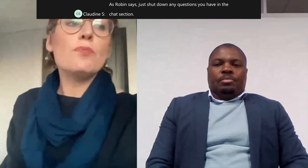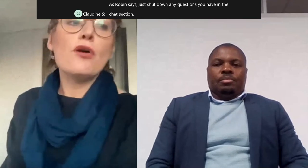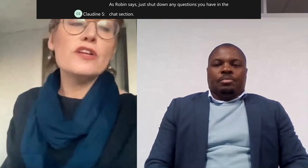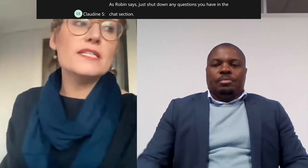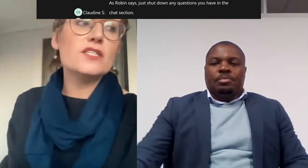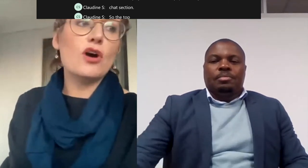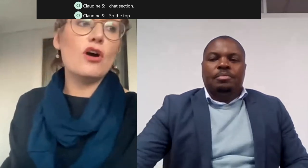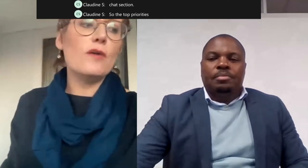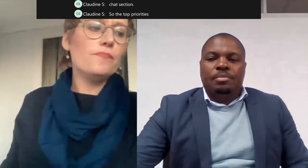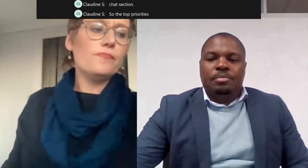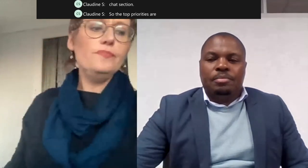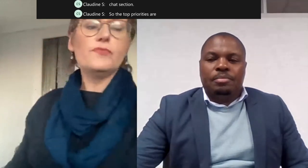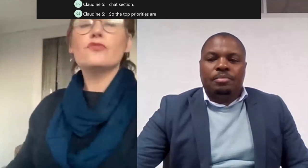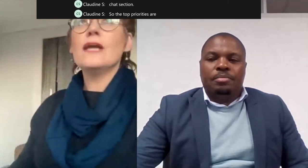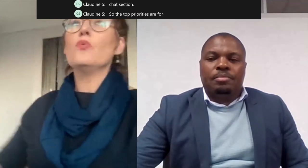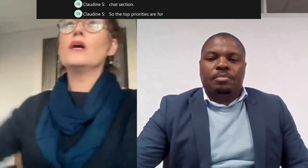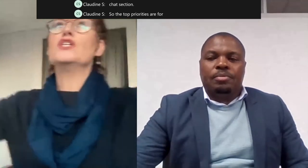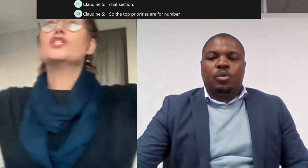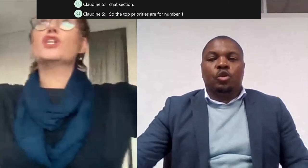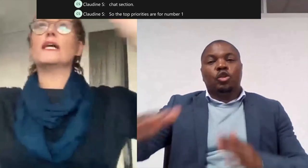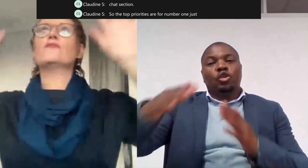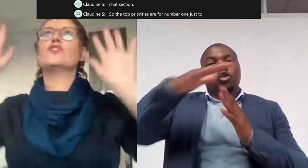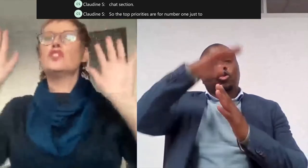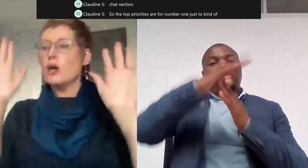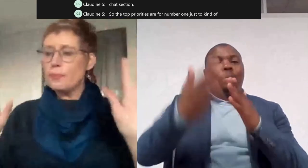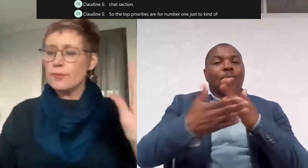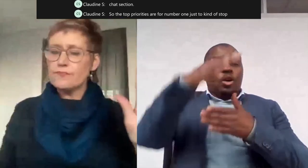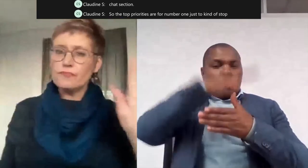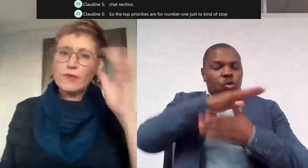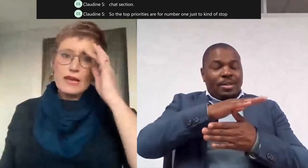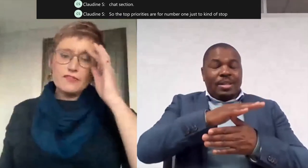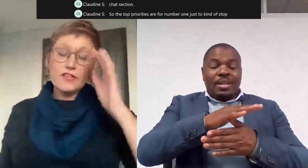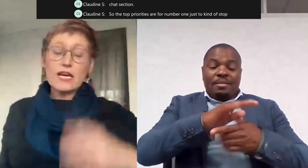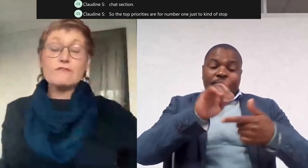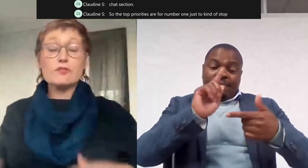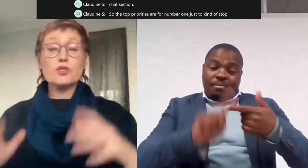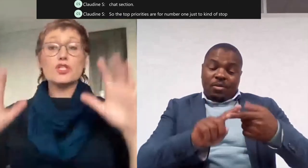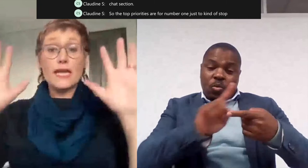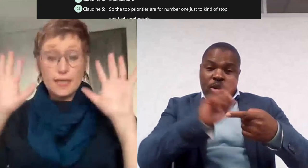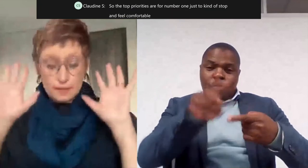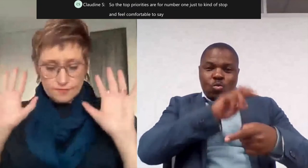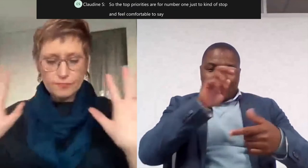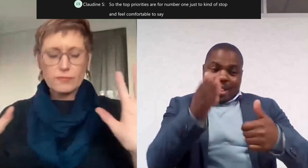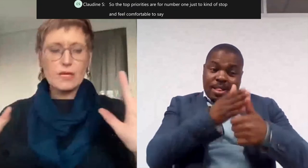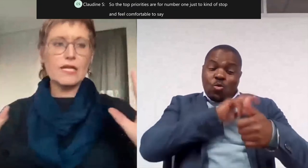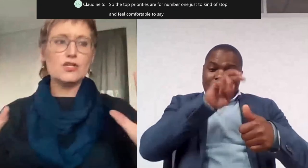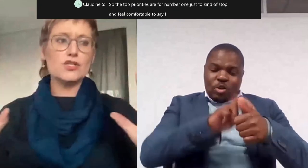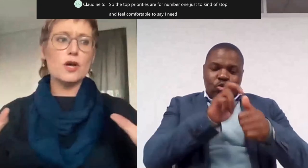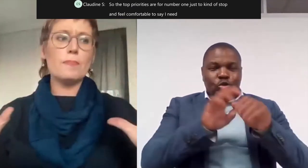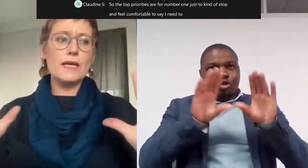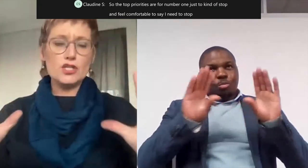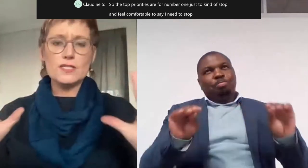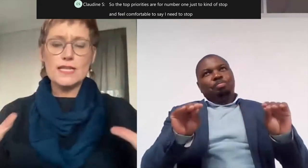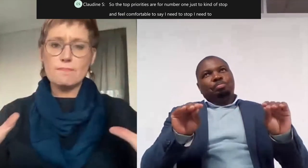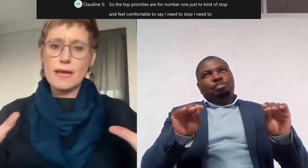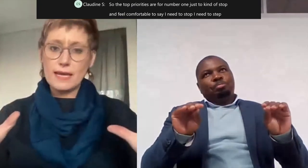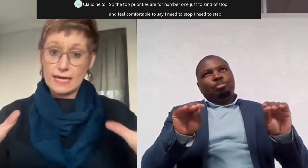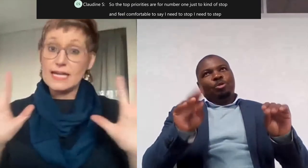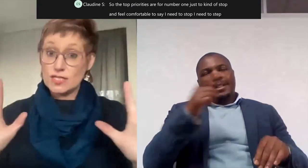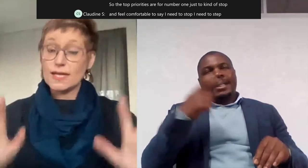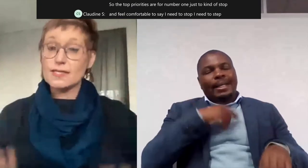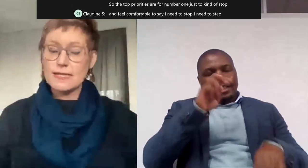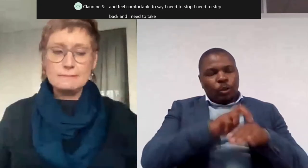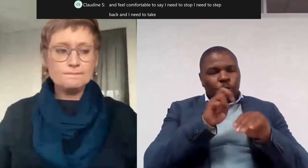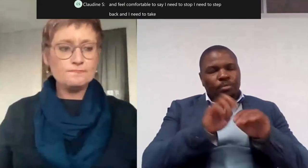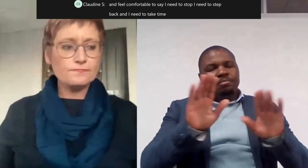So the top priorities are, for number one, just to kind of stop and feel comfortable to say, I need to stop, I need to step back,